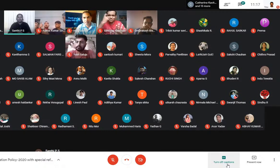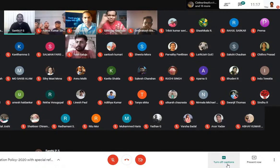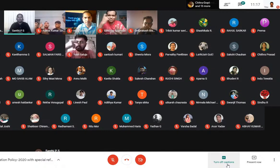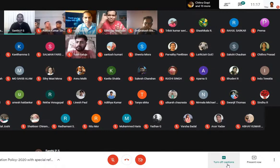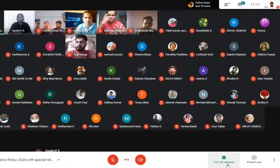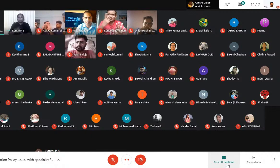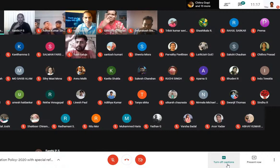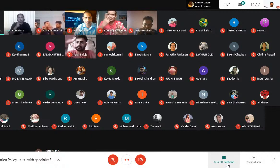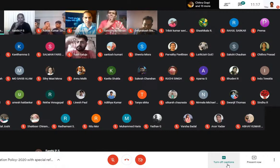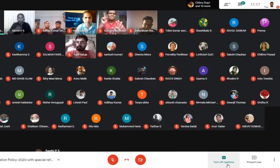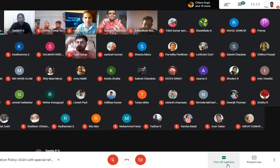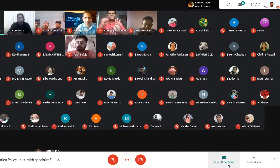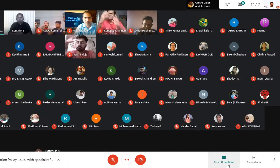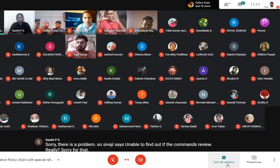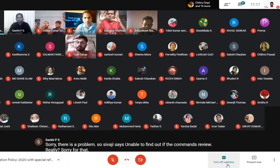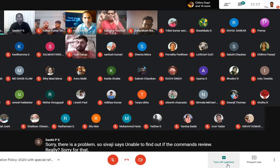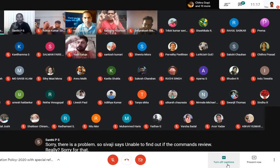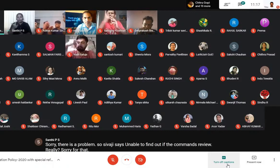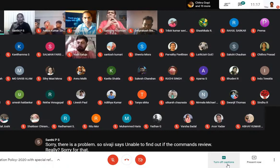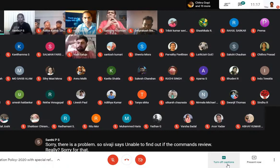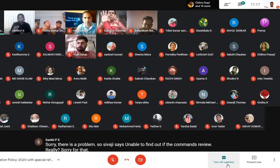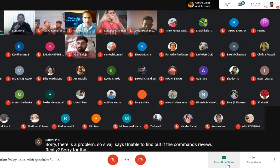Ma'am, there is another question from.